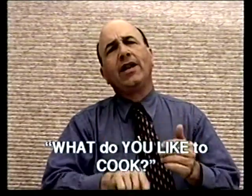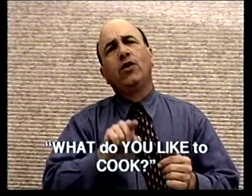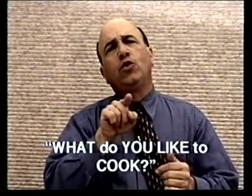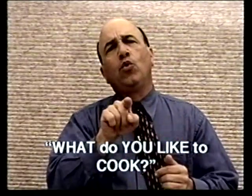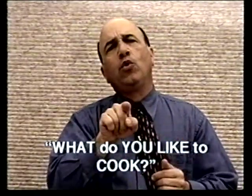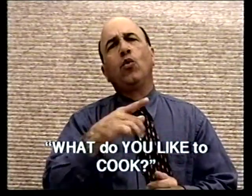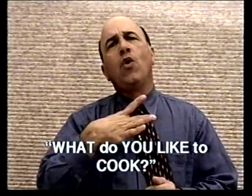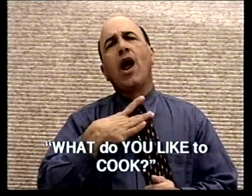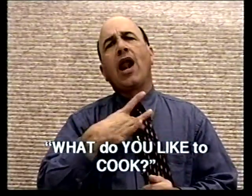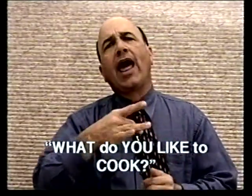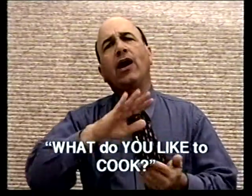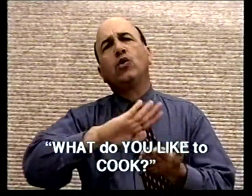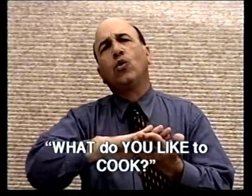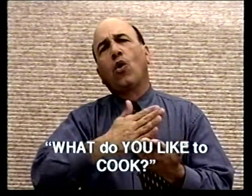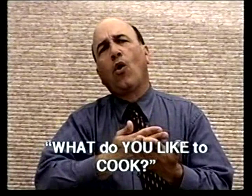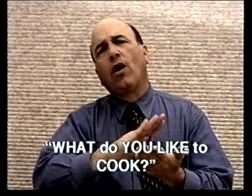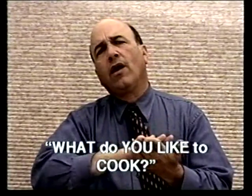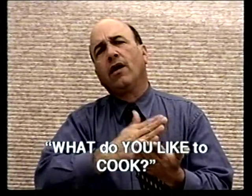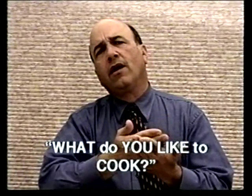What do you like to cook?